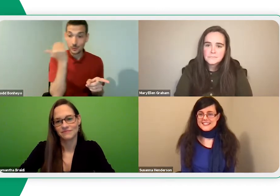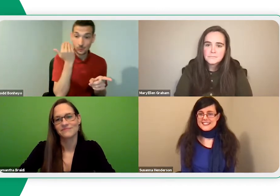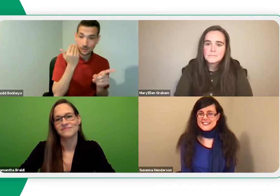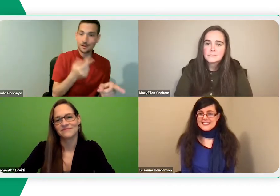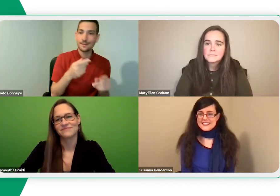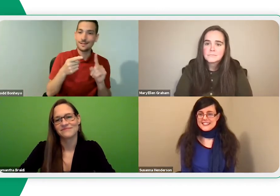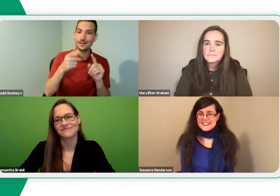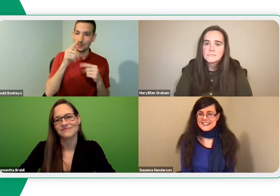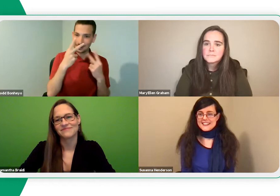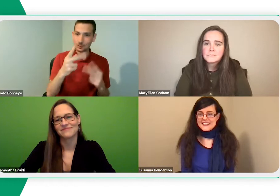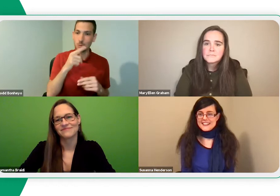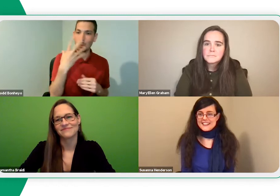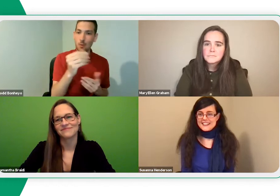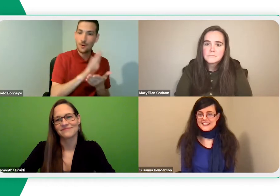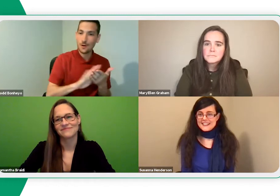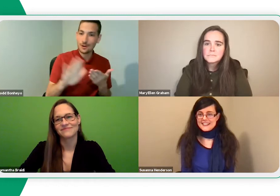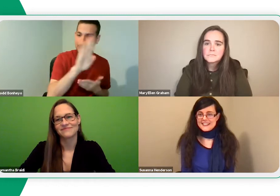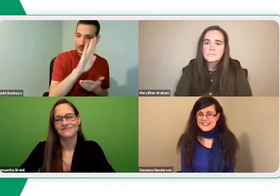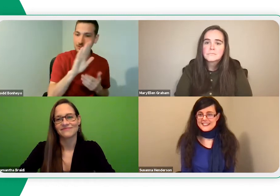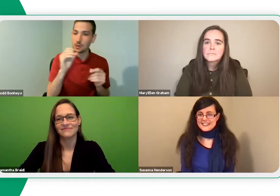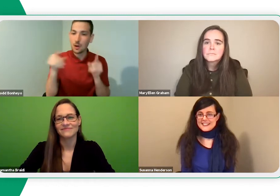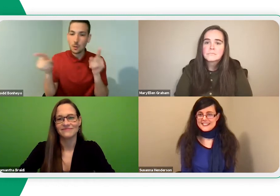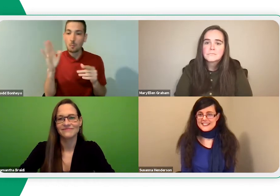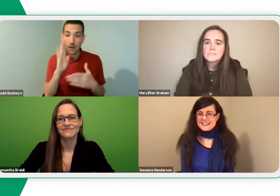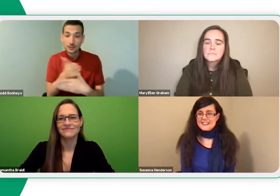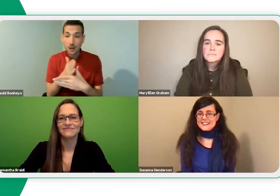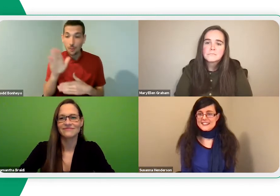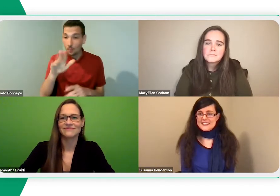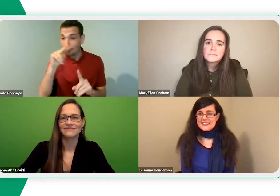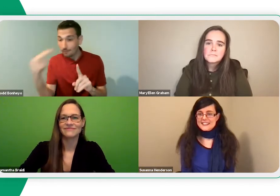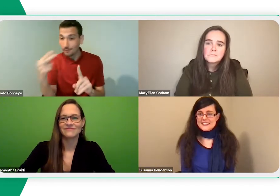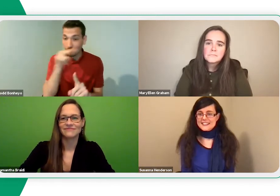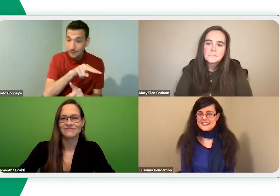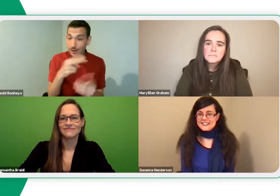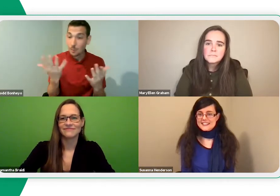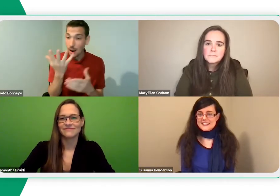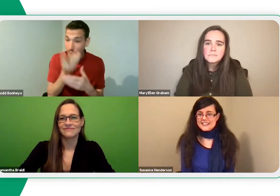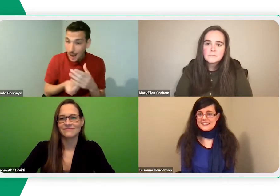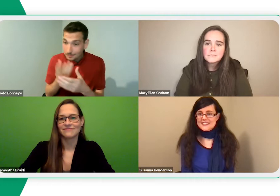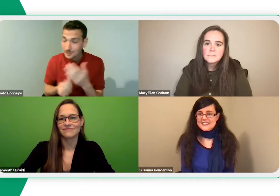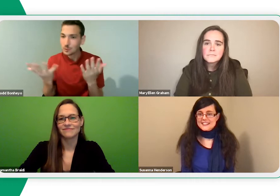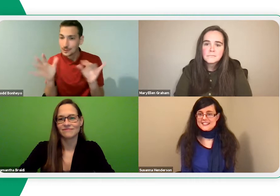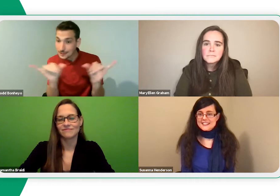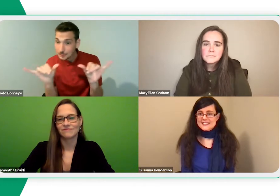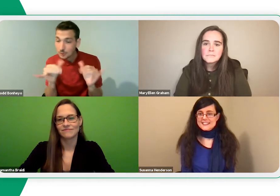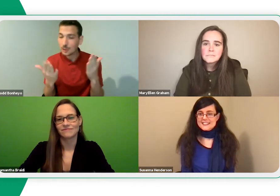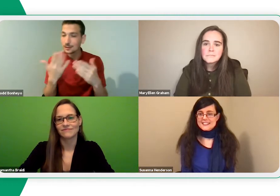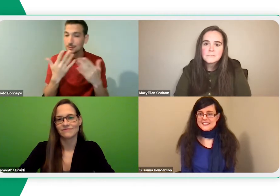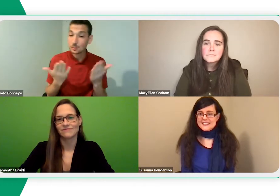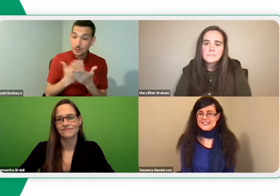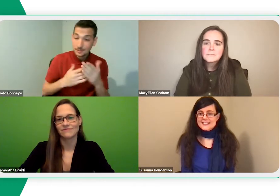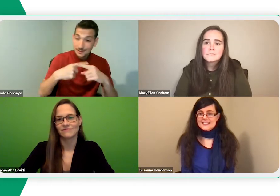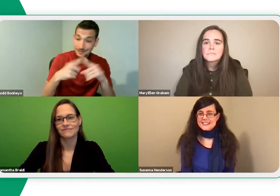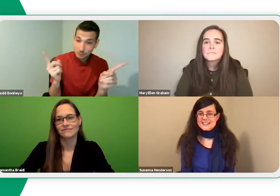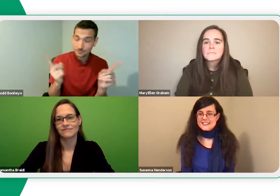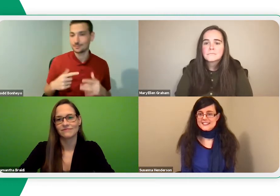going to college, as Samantha, and then we've got Susanna here giving this perspective of those that are